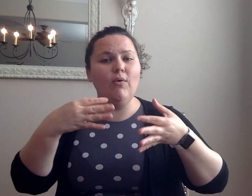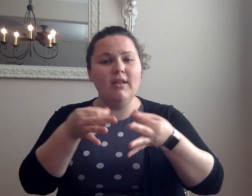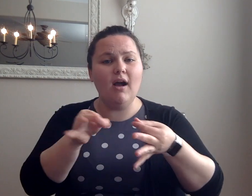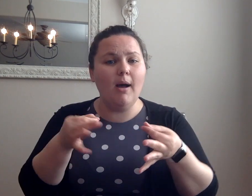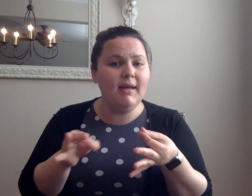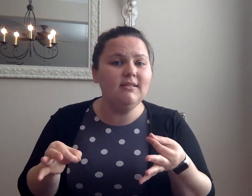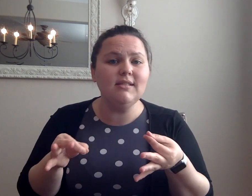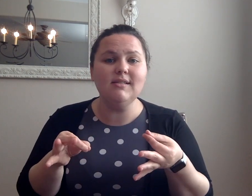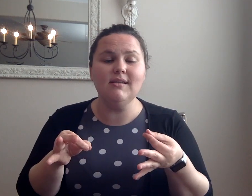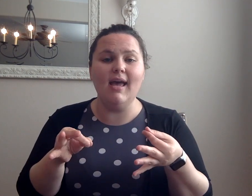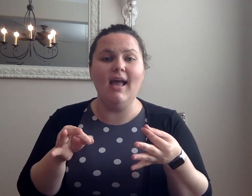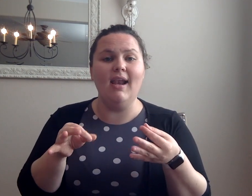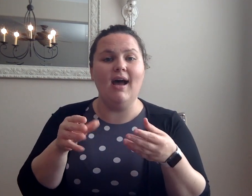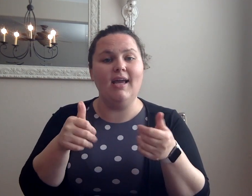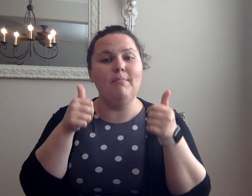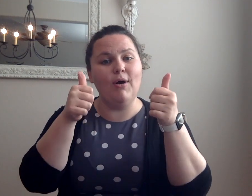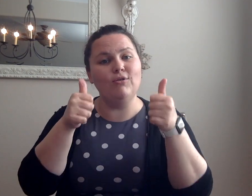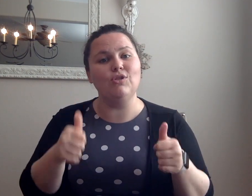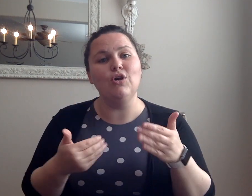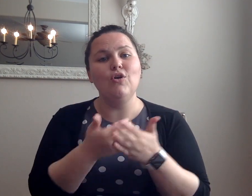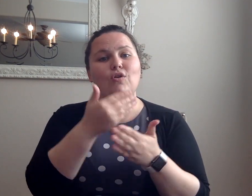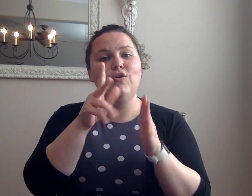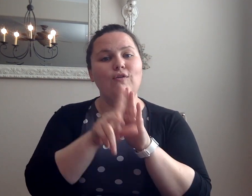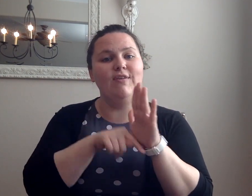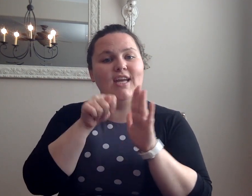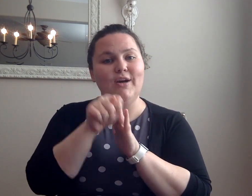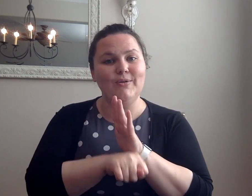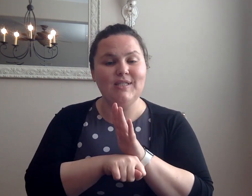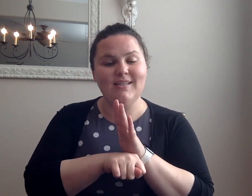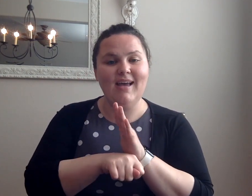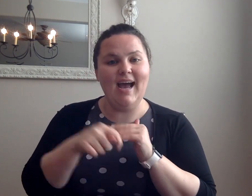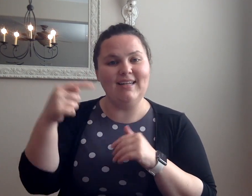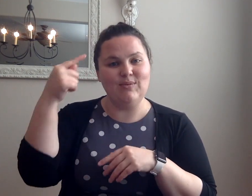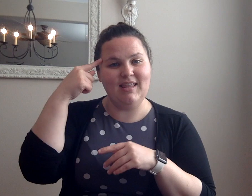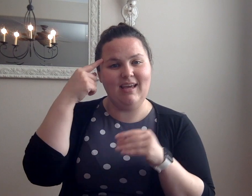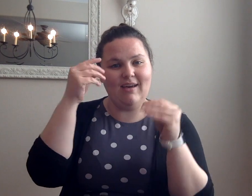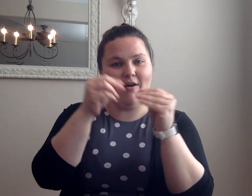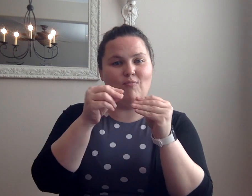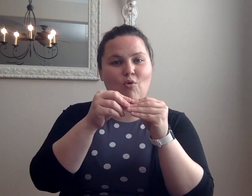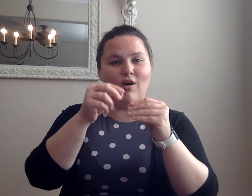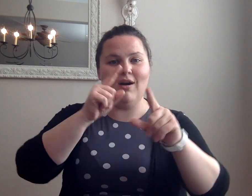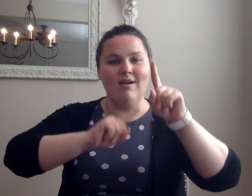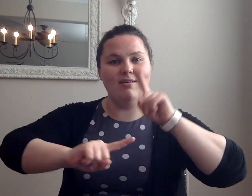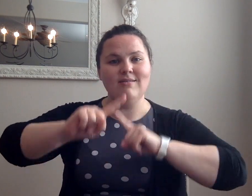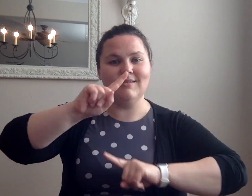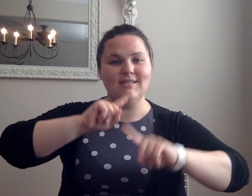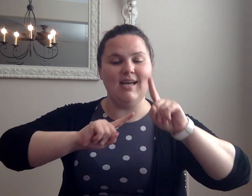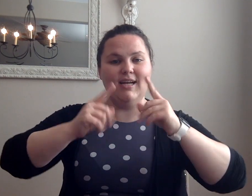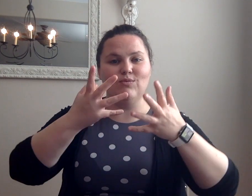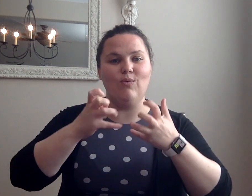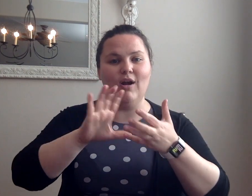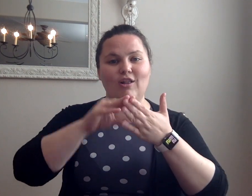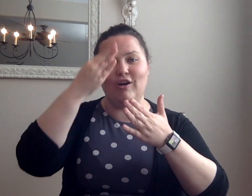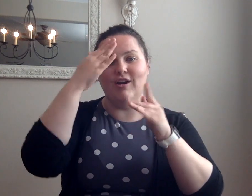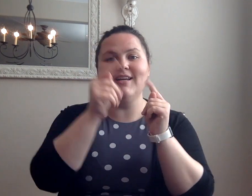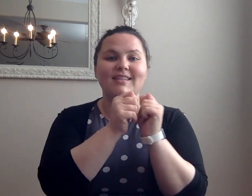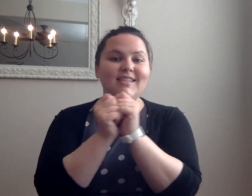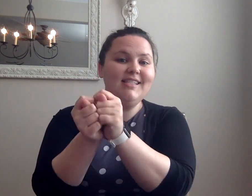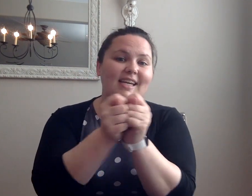the comments and I can post new videos as we think of more signs we want to learn